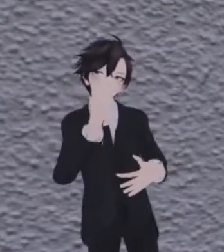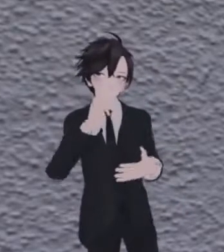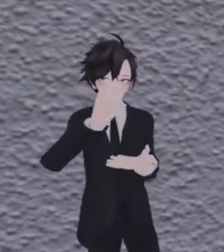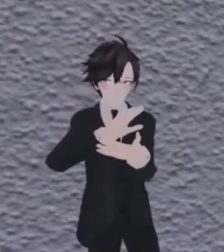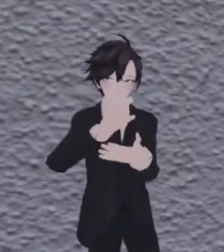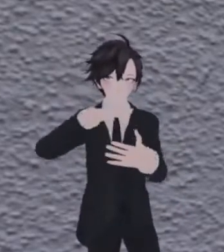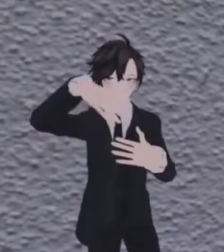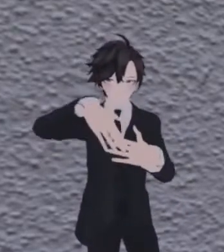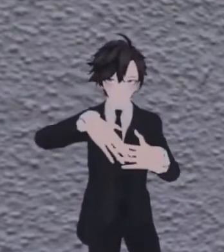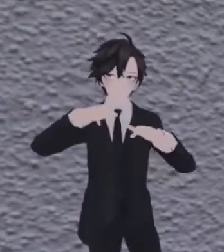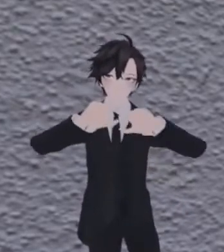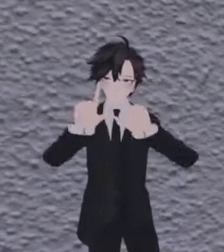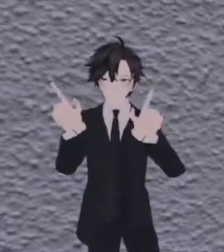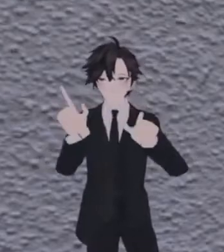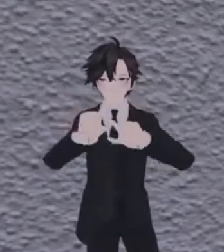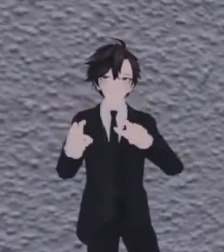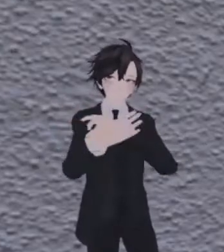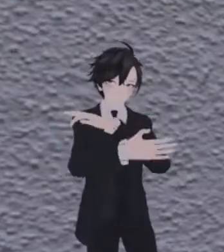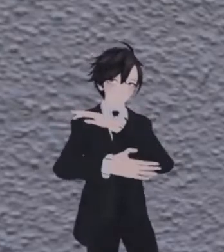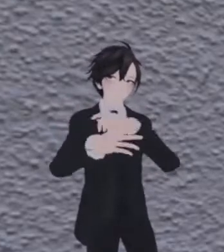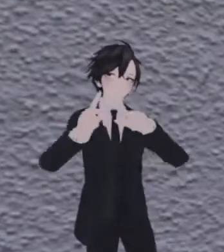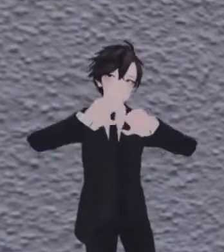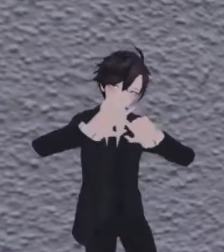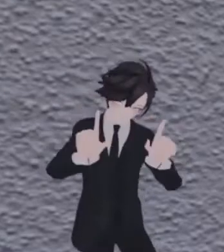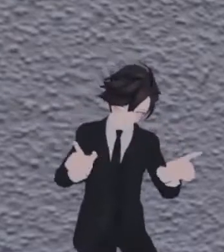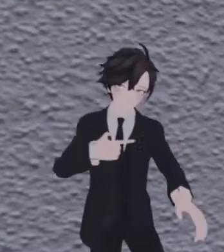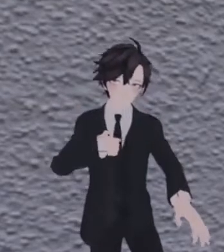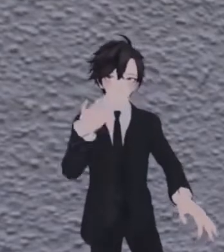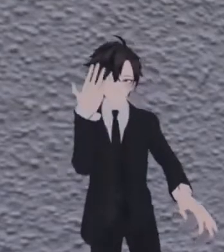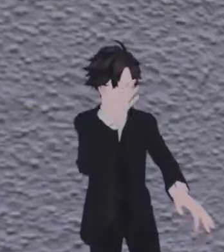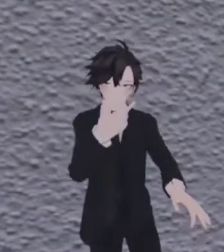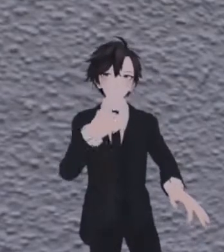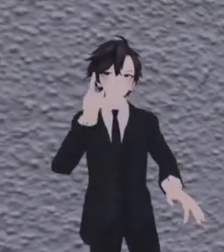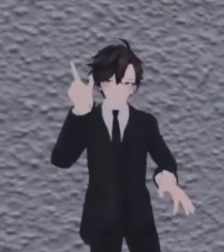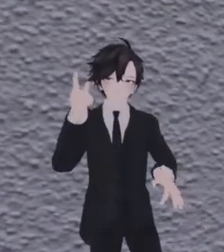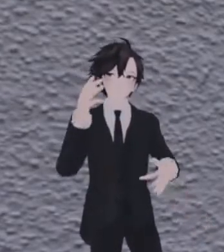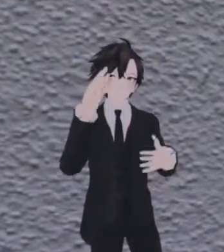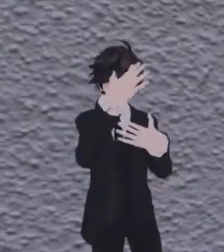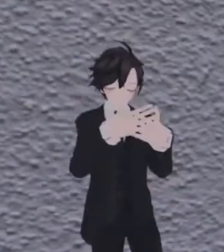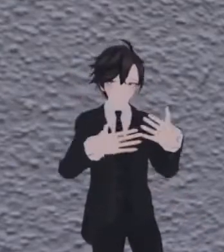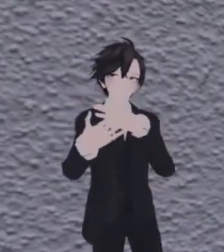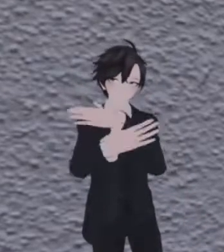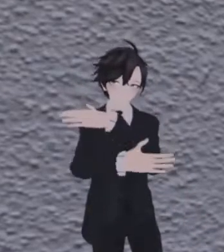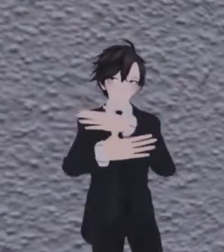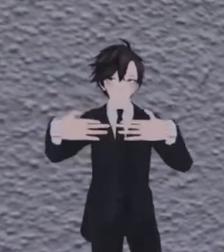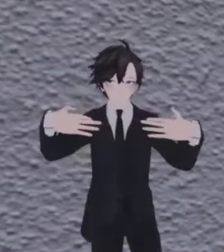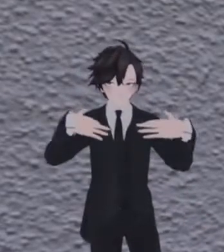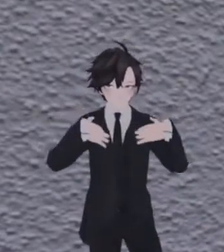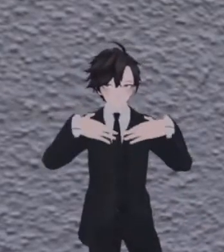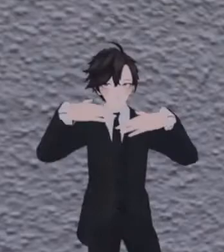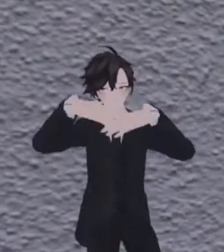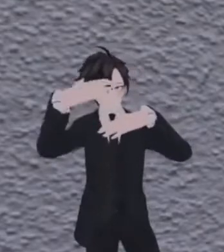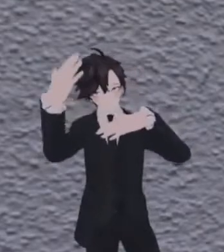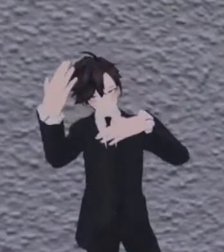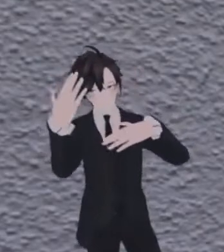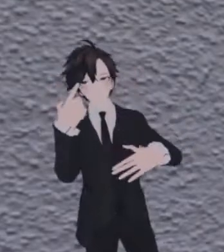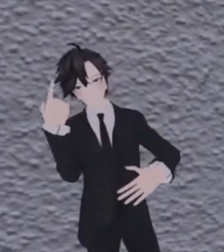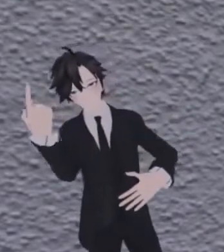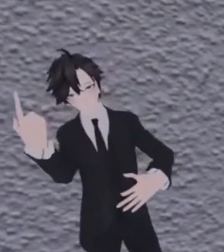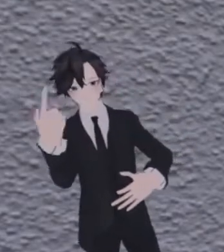know about how many deaf people were in there, but it was, different countries as well began to take up deaf schools.